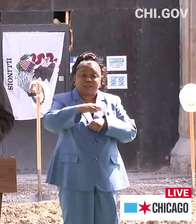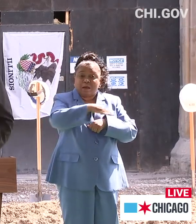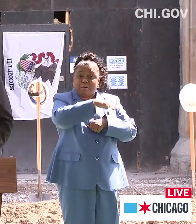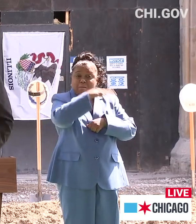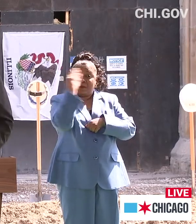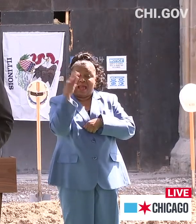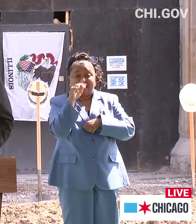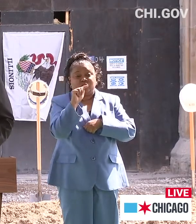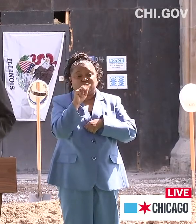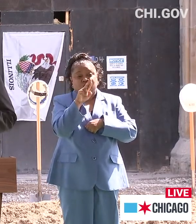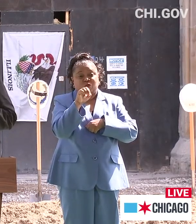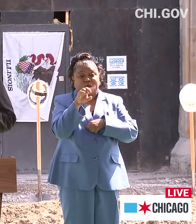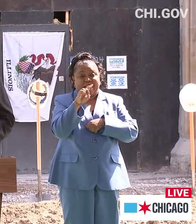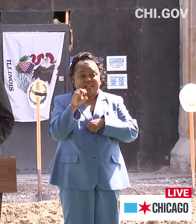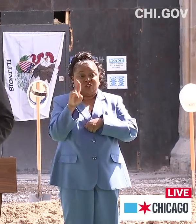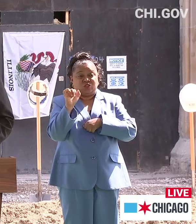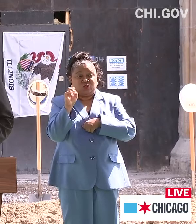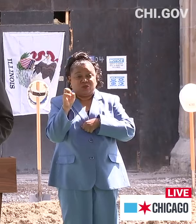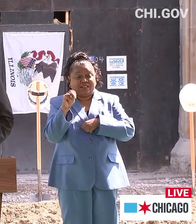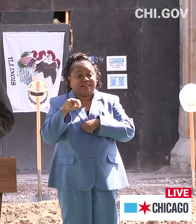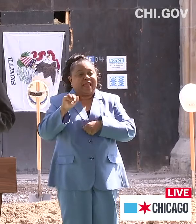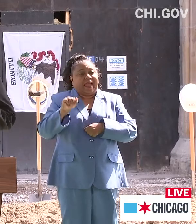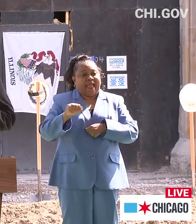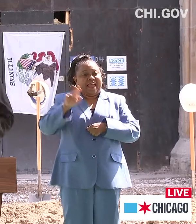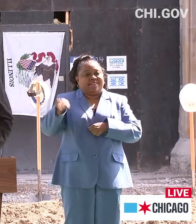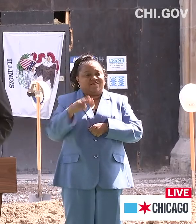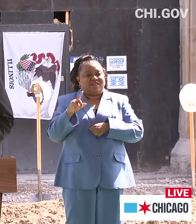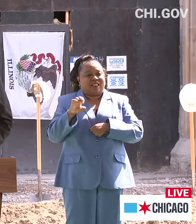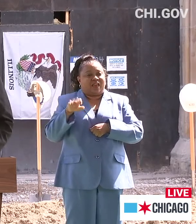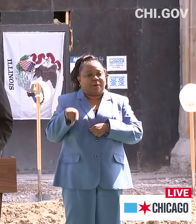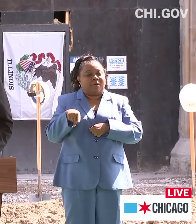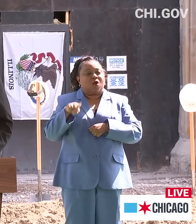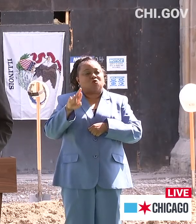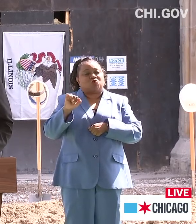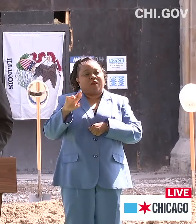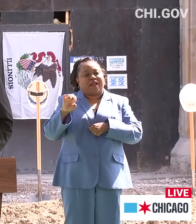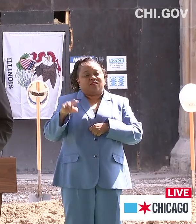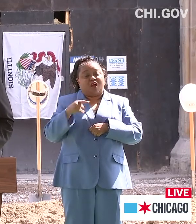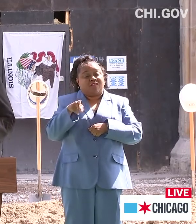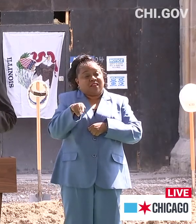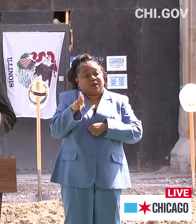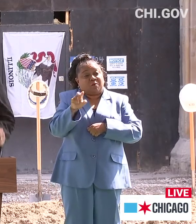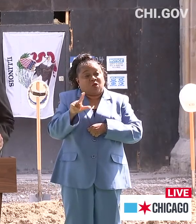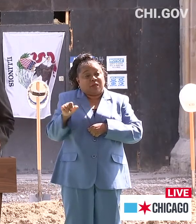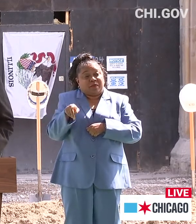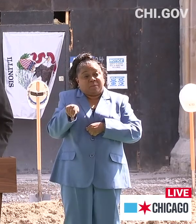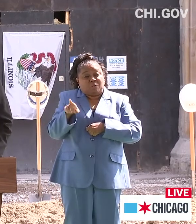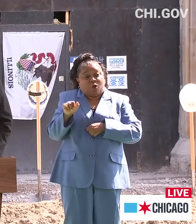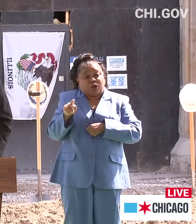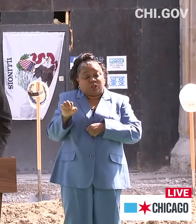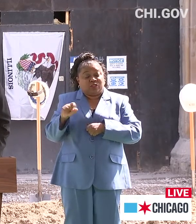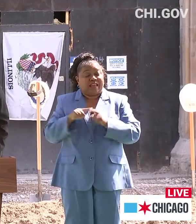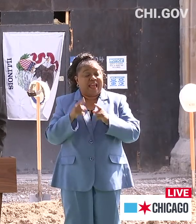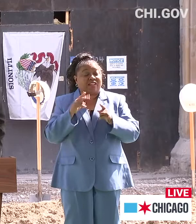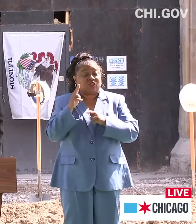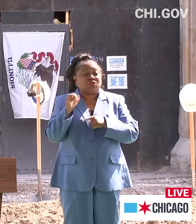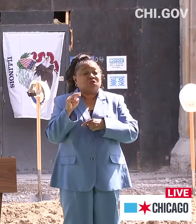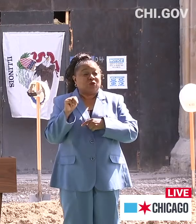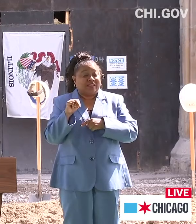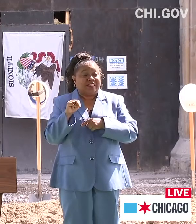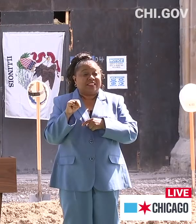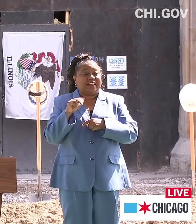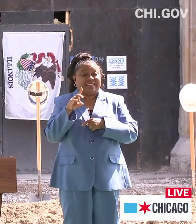black trade union, A. Philip Randolph and the Pullman Porters. As radical as Eugene V. Debs